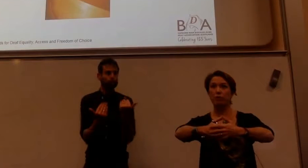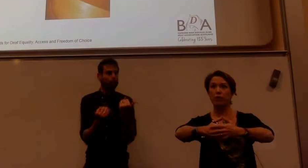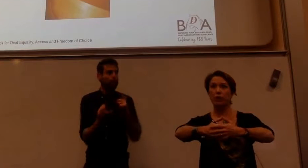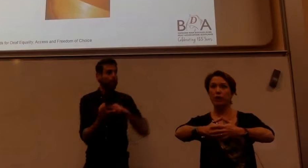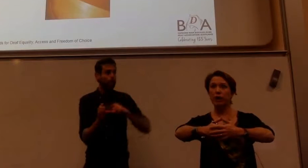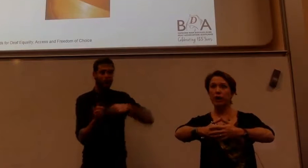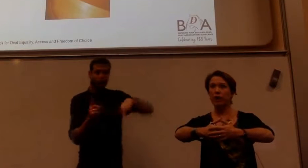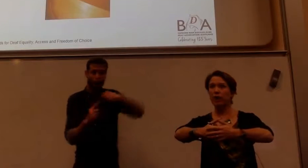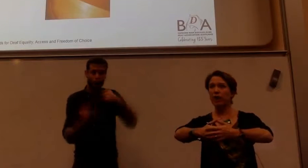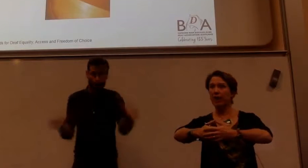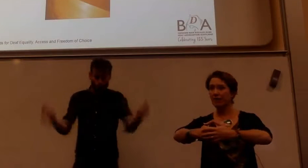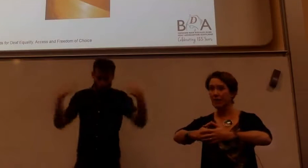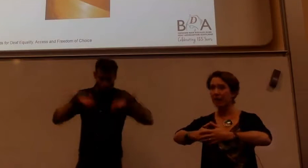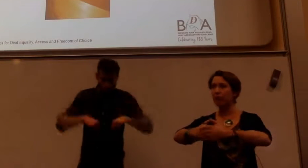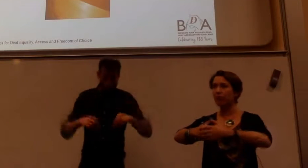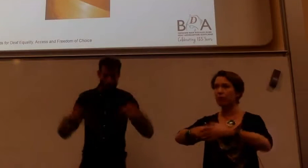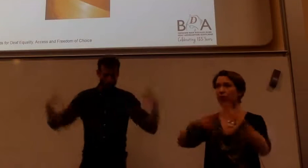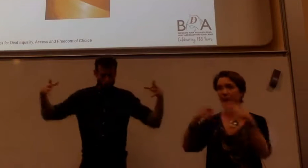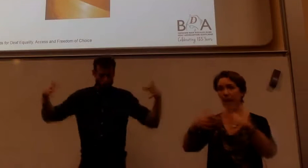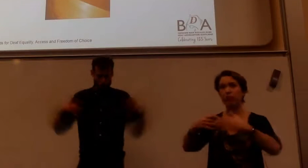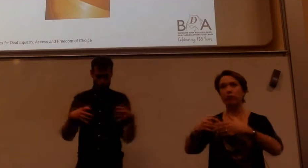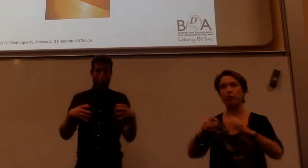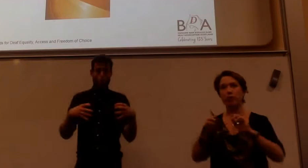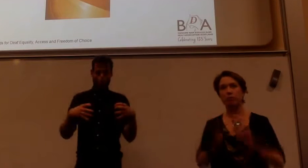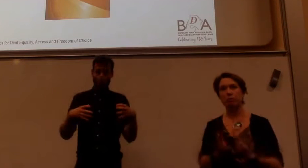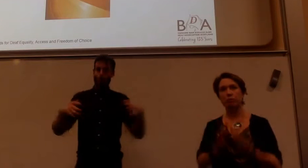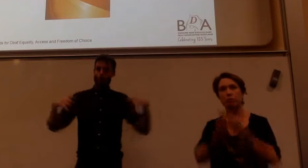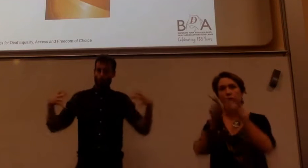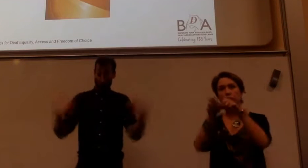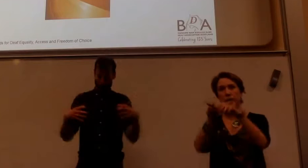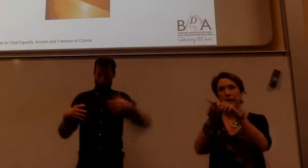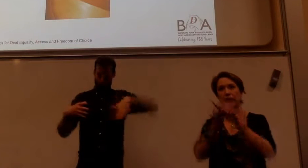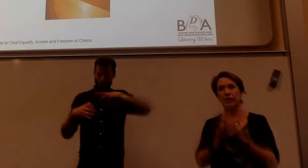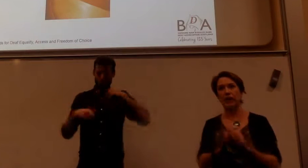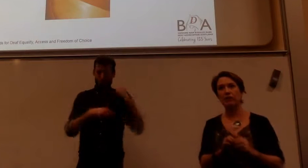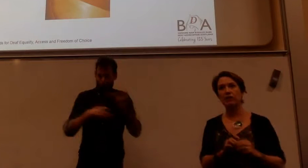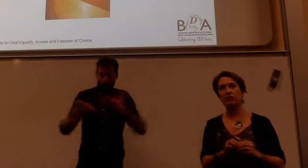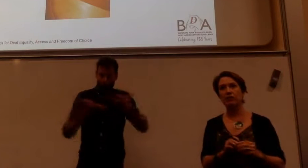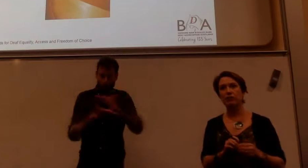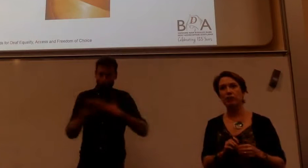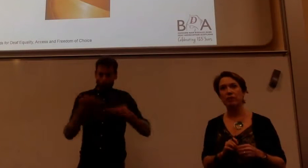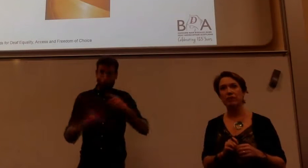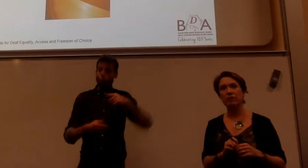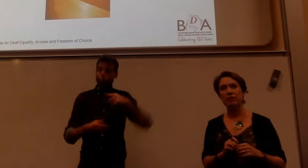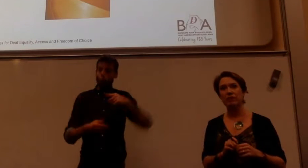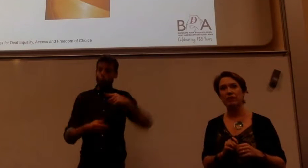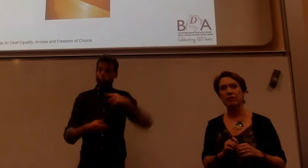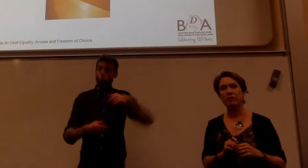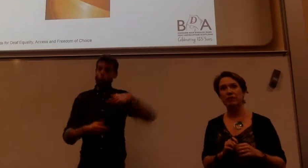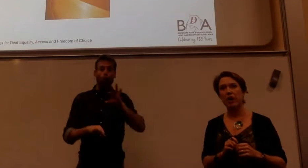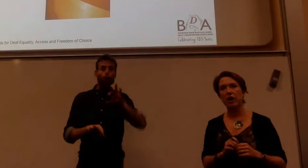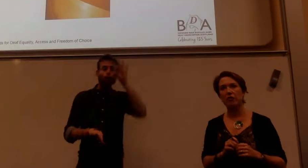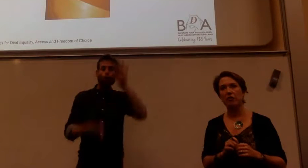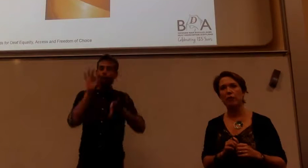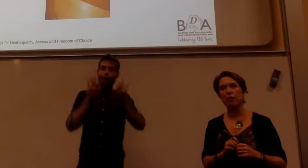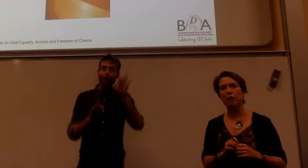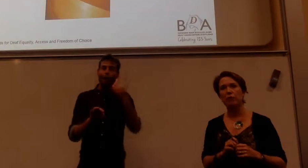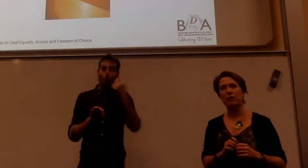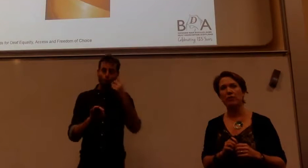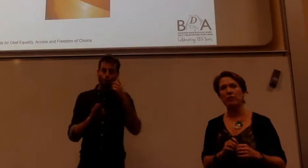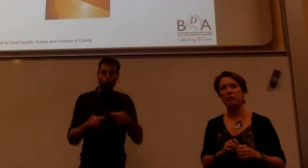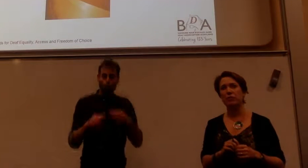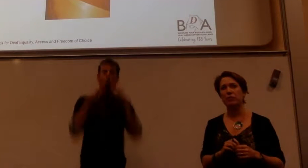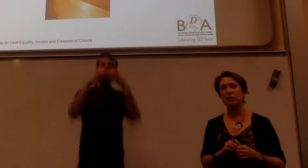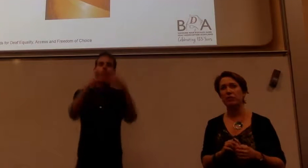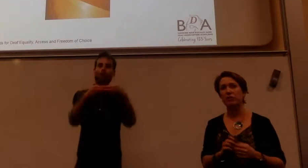group. And then from there, that group of young people will nominate their 2 representatives. We'll be